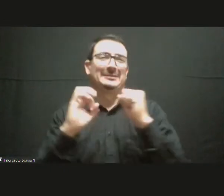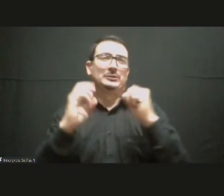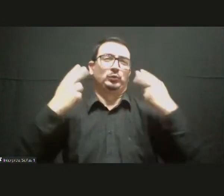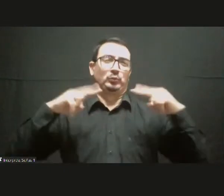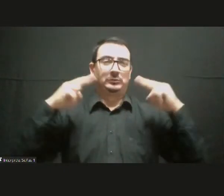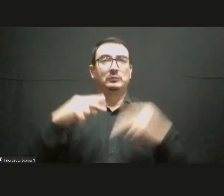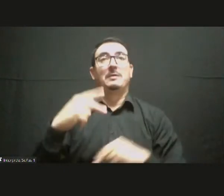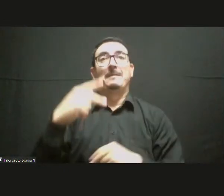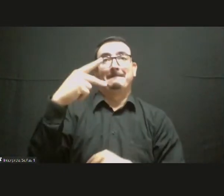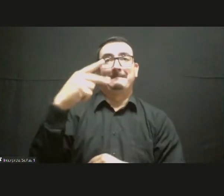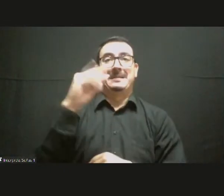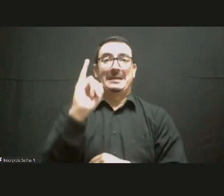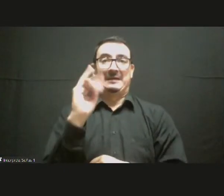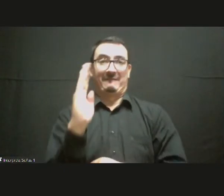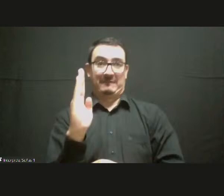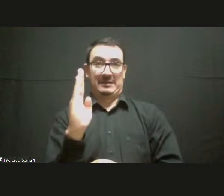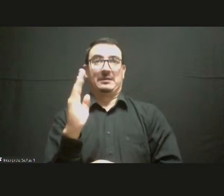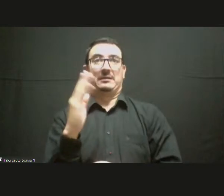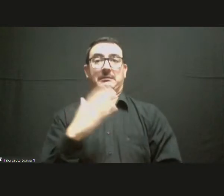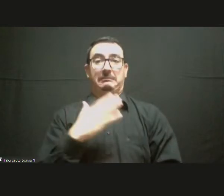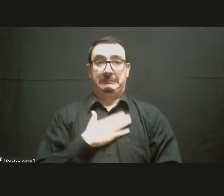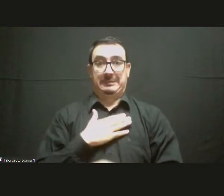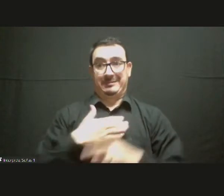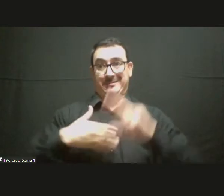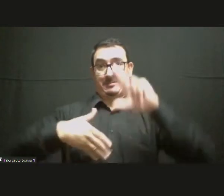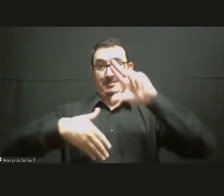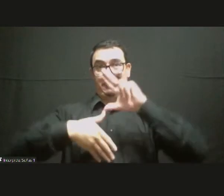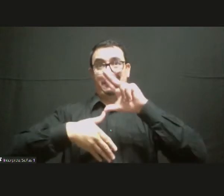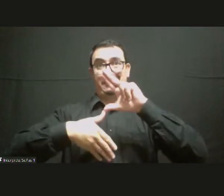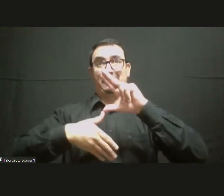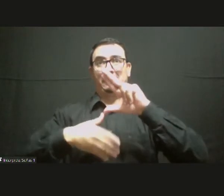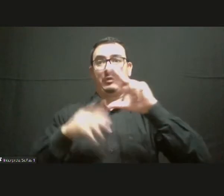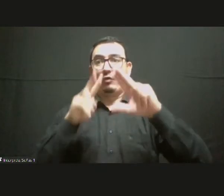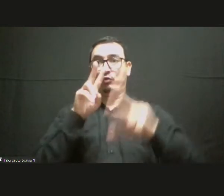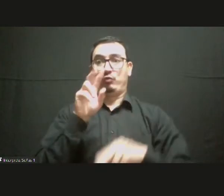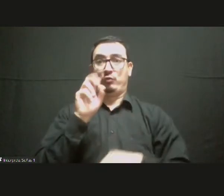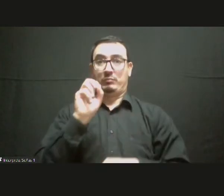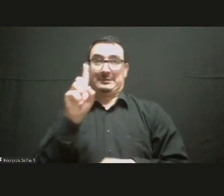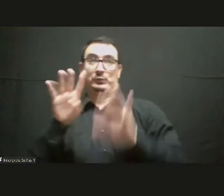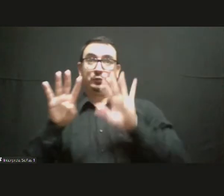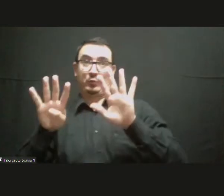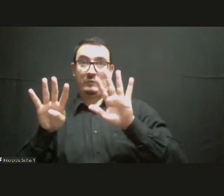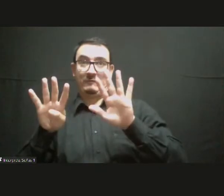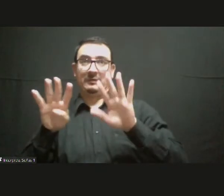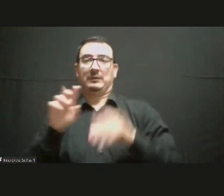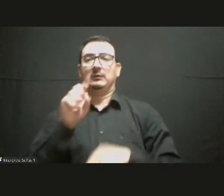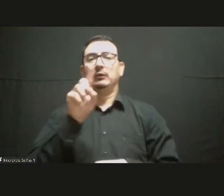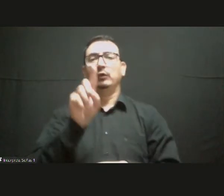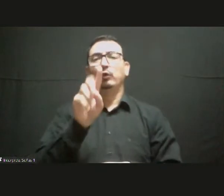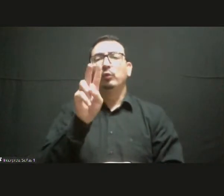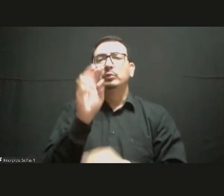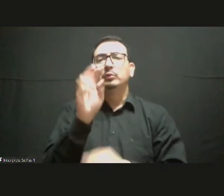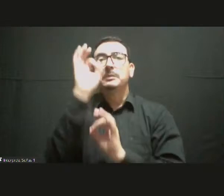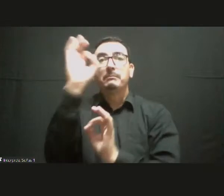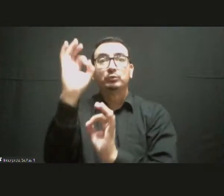indirect contribution through linkages to the rest of the economy was even greater than that. Tourism accounts for one in